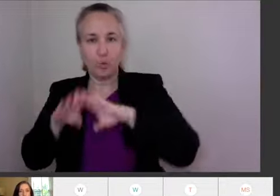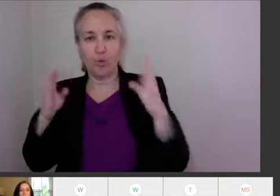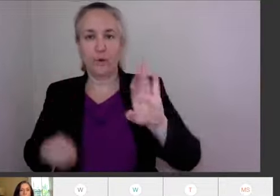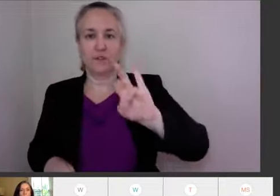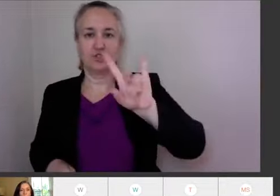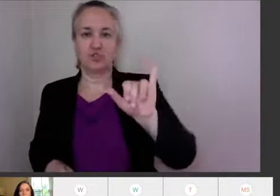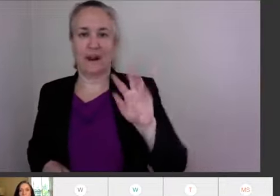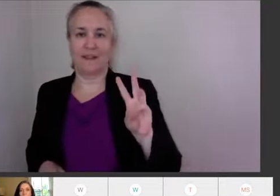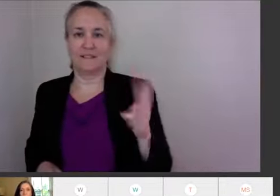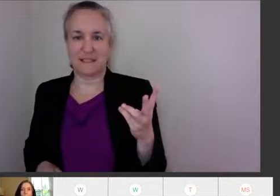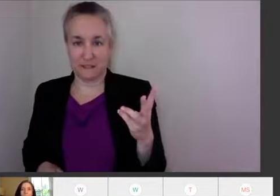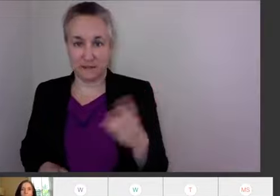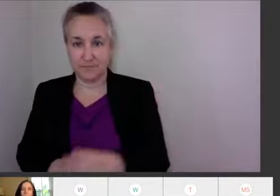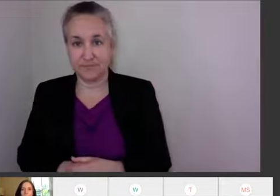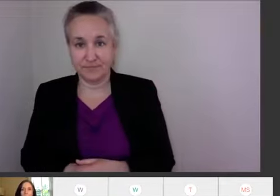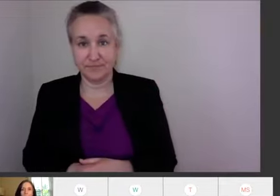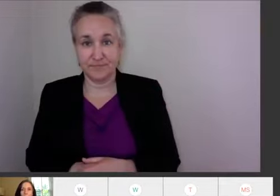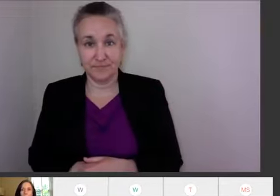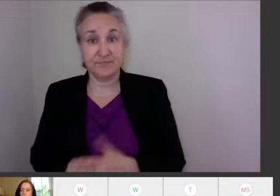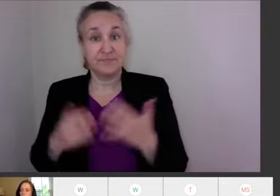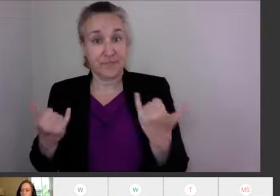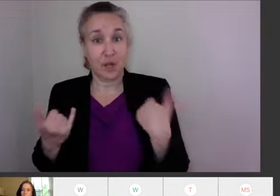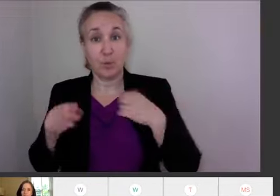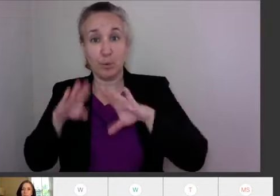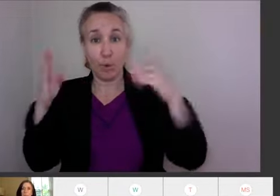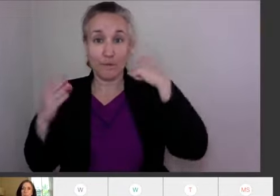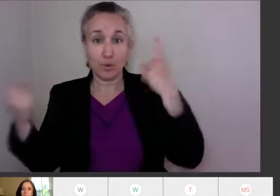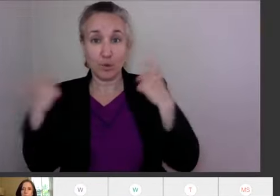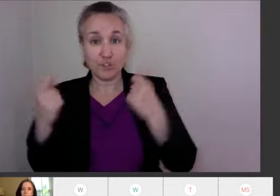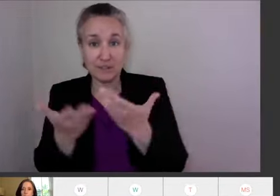6th. And with that, I will be happy to take questions.